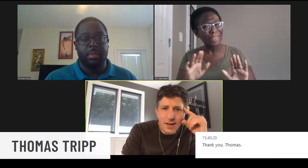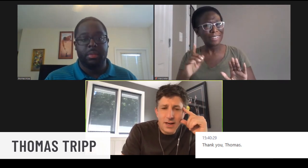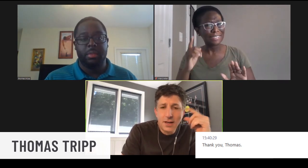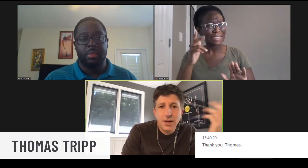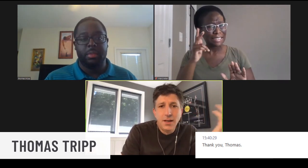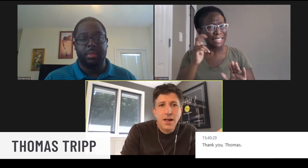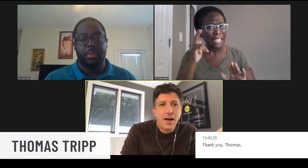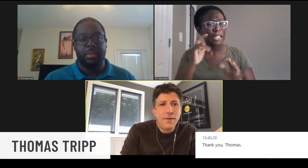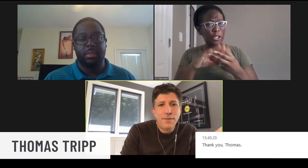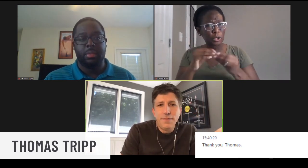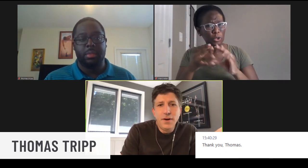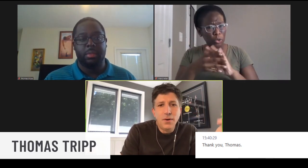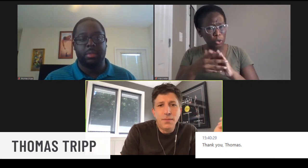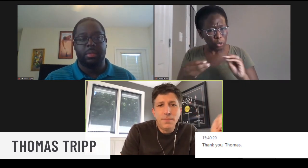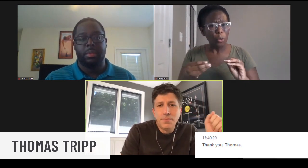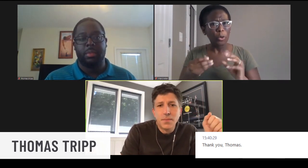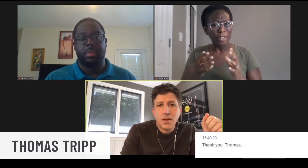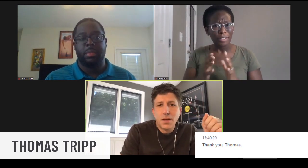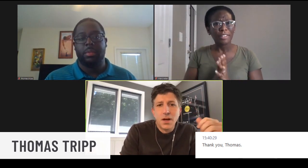of